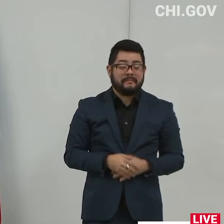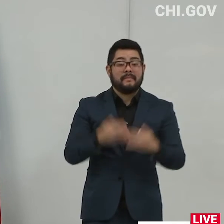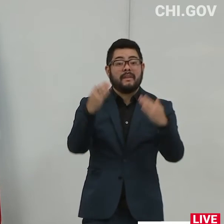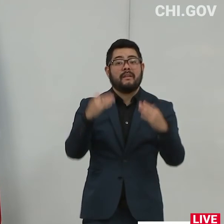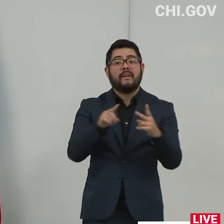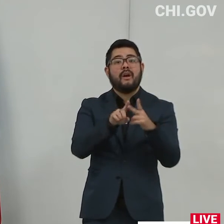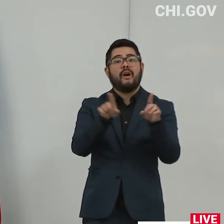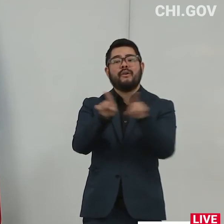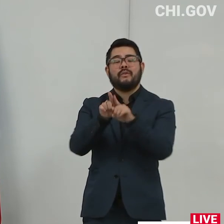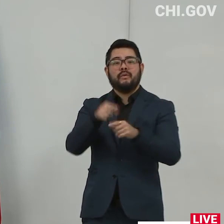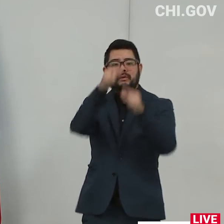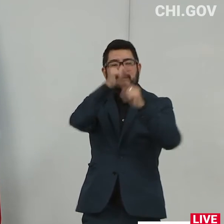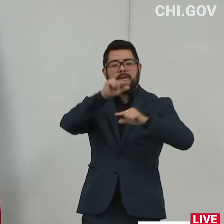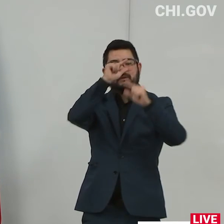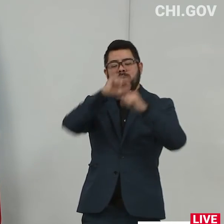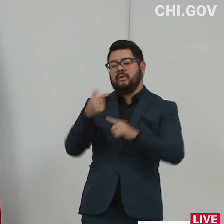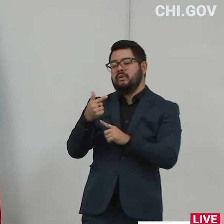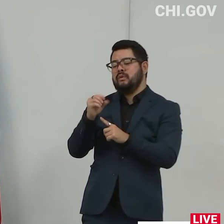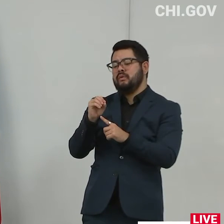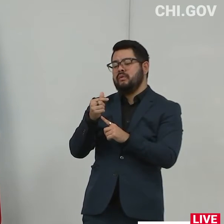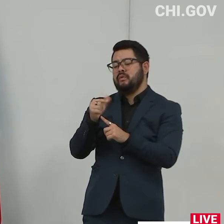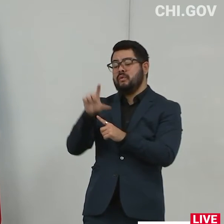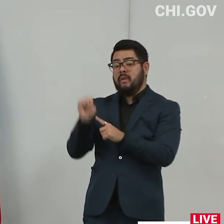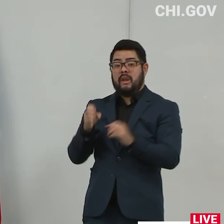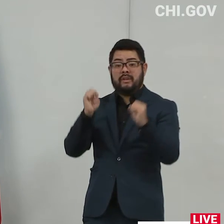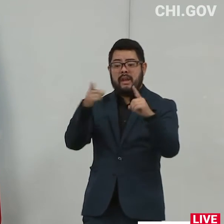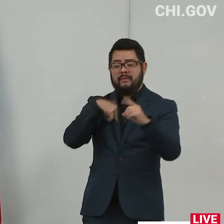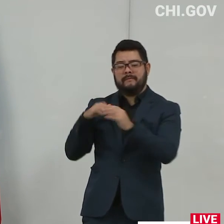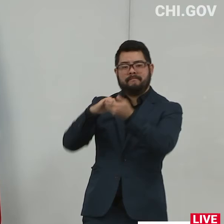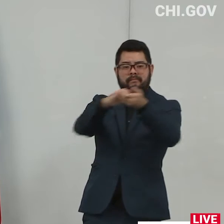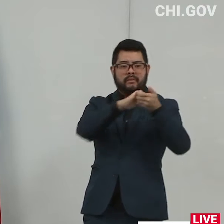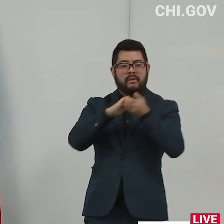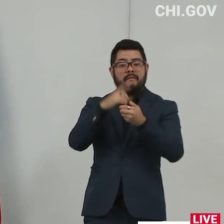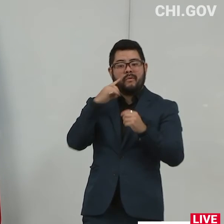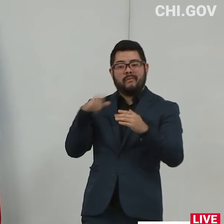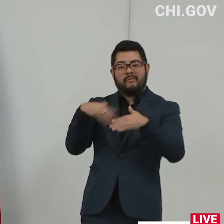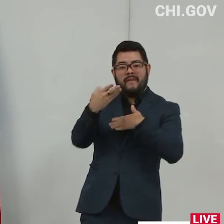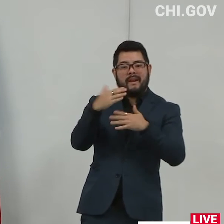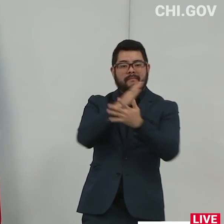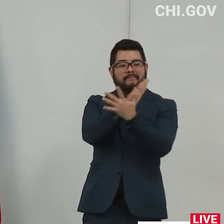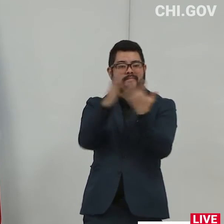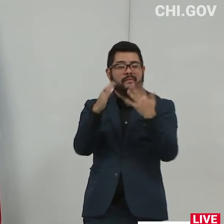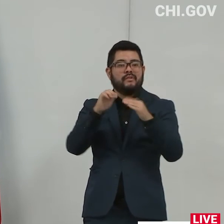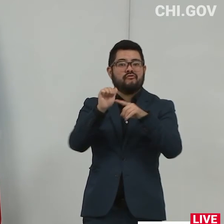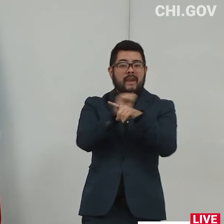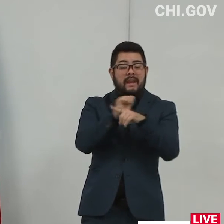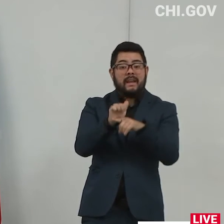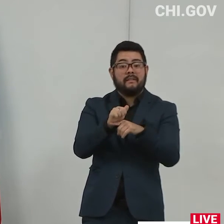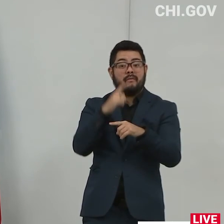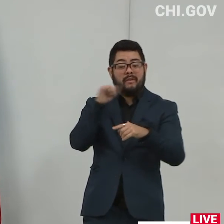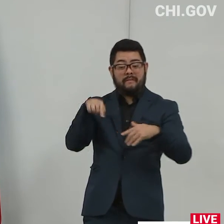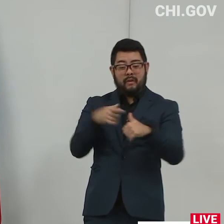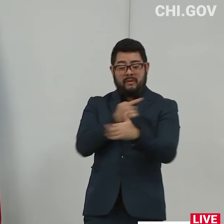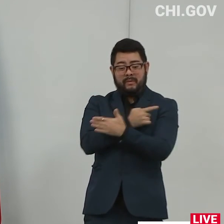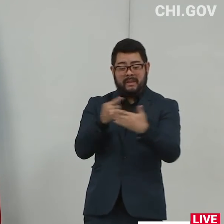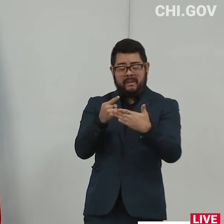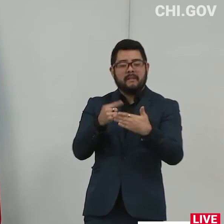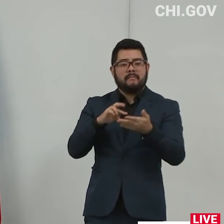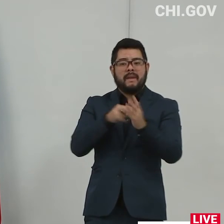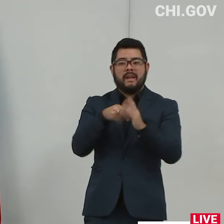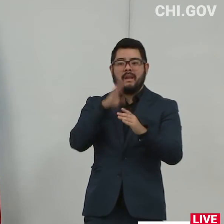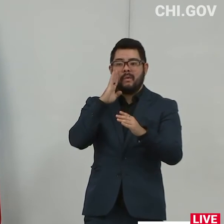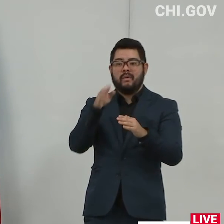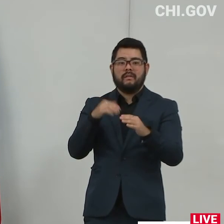Google Education to provide a series of virtual trainings through the first week of school. It covers everything from the basics to